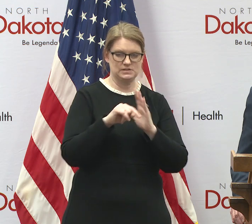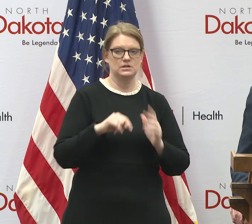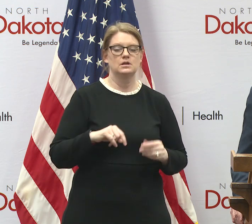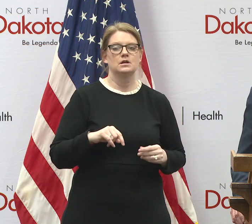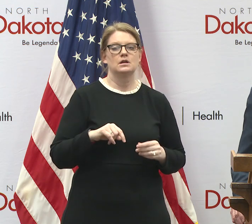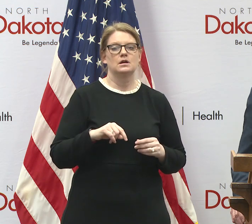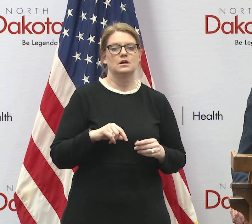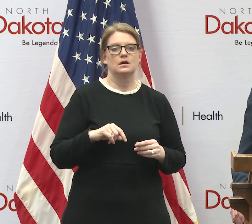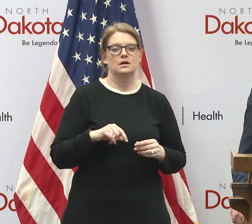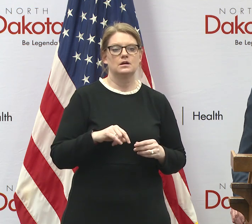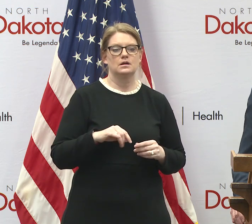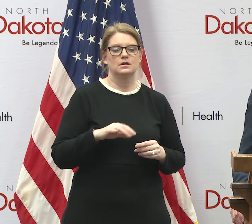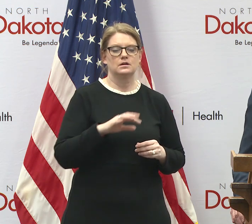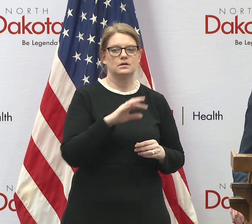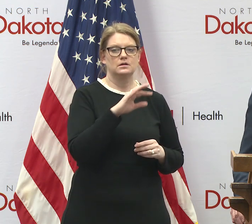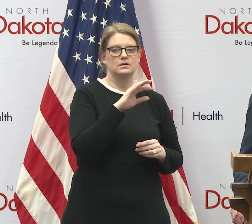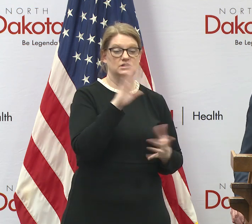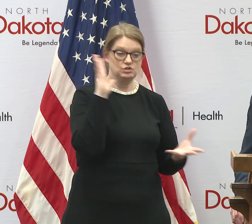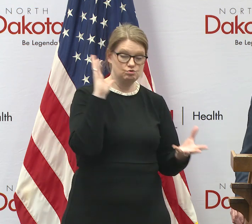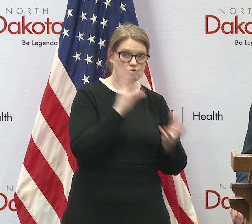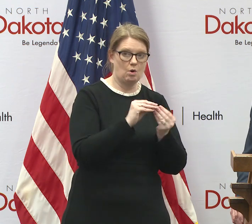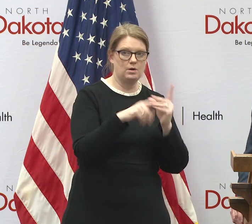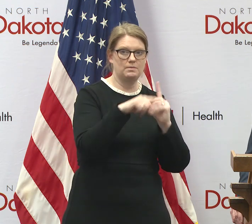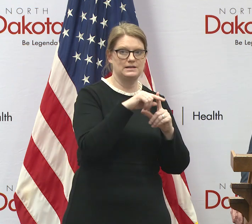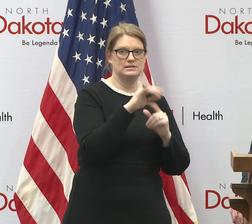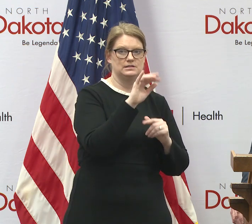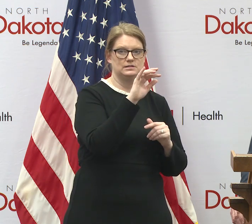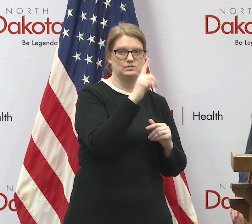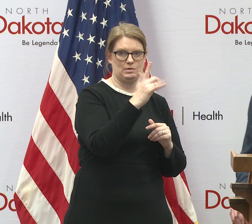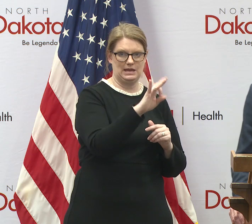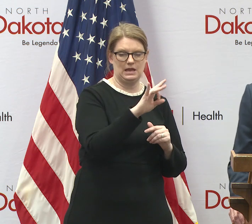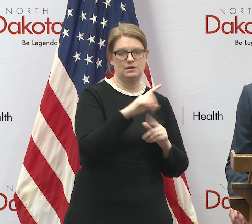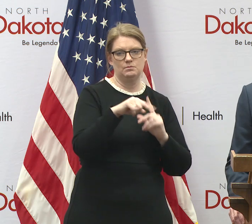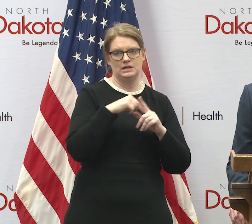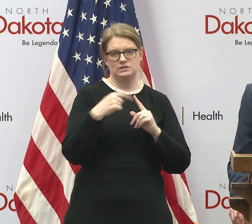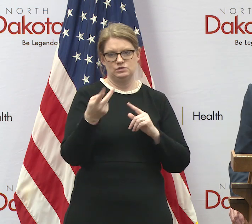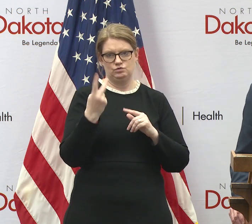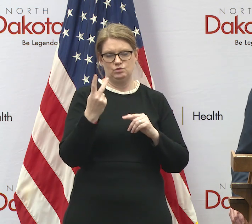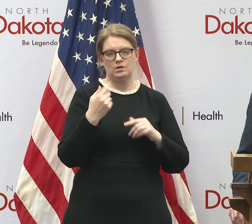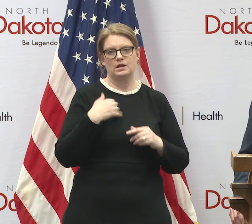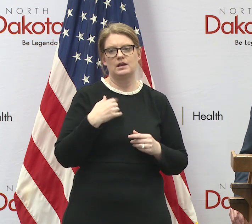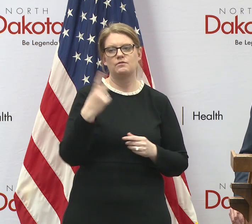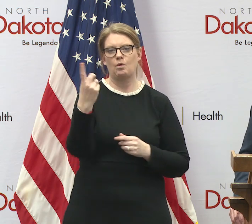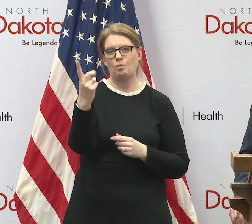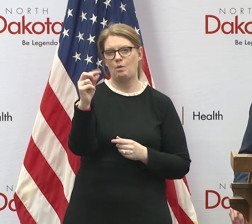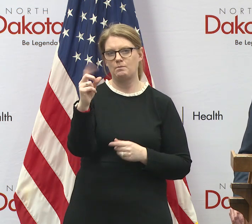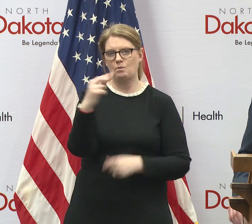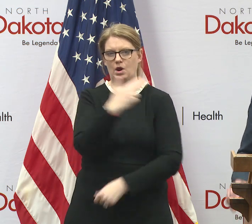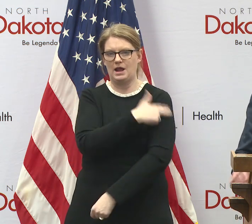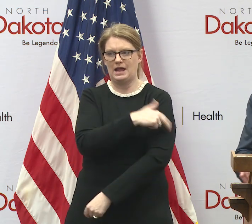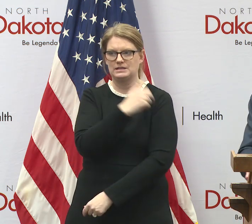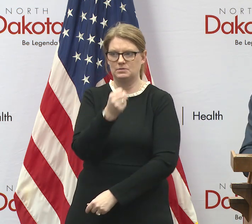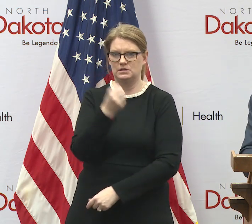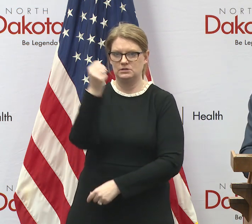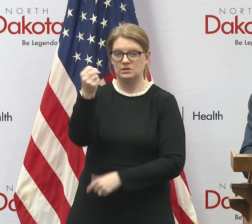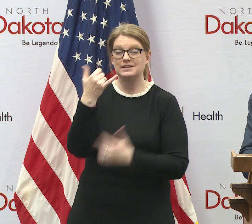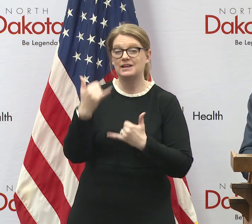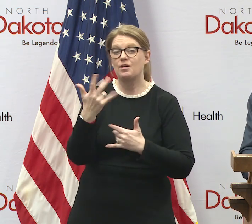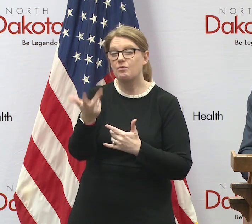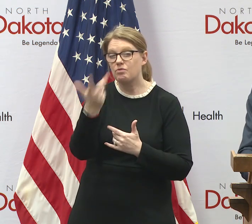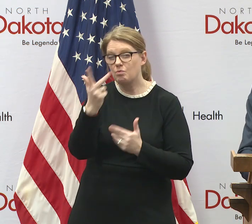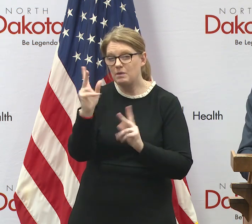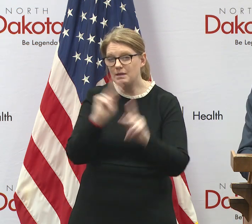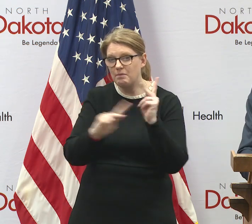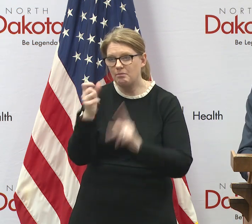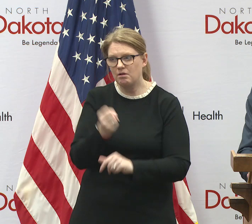yesterday, 28 total positives plus 2 from yesterday, and we have 1 more hospitalization. So we now have 3 people that